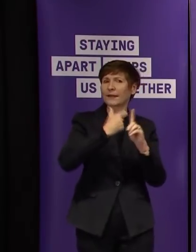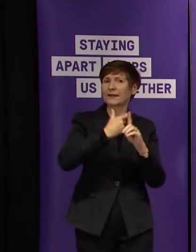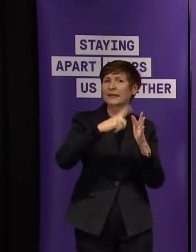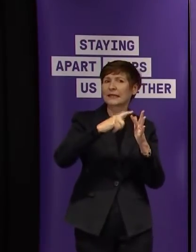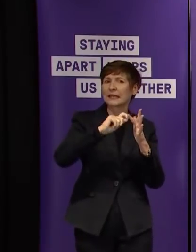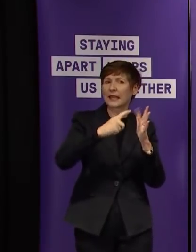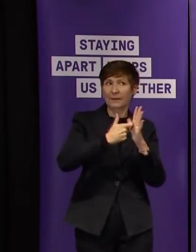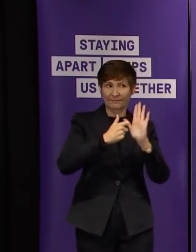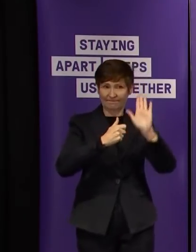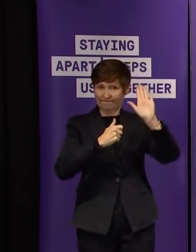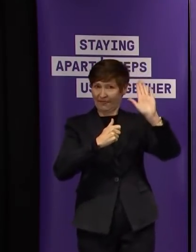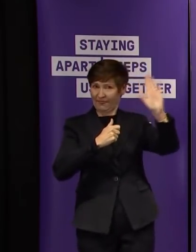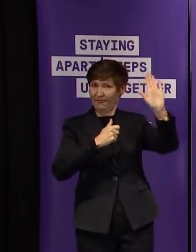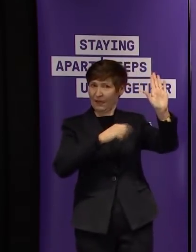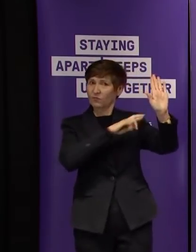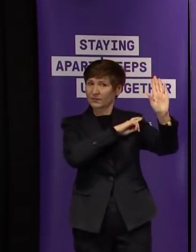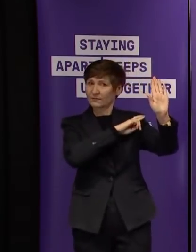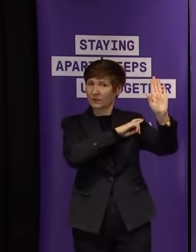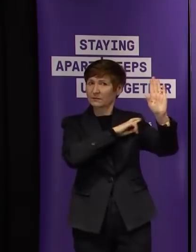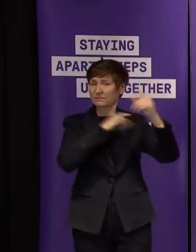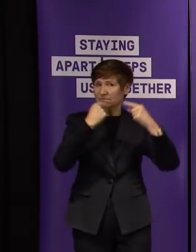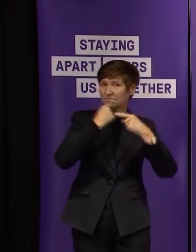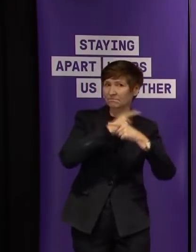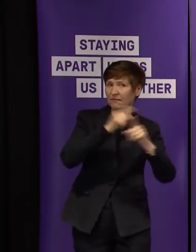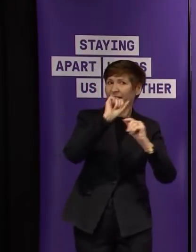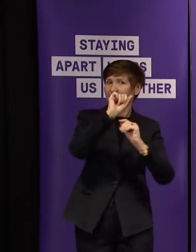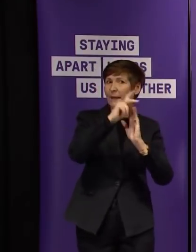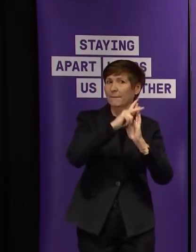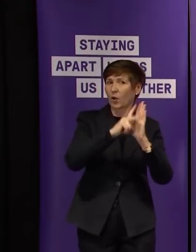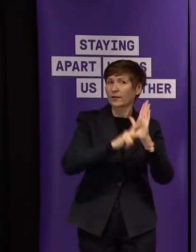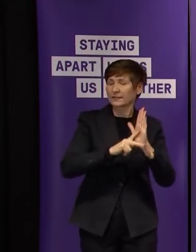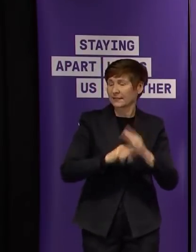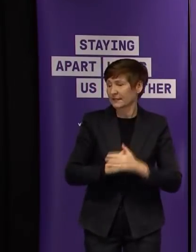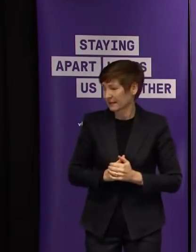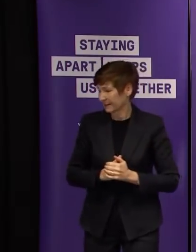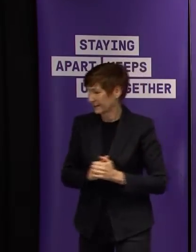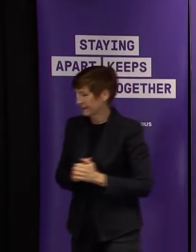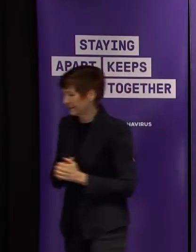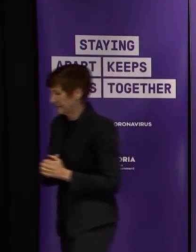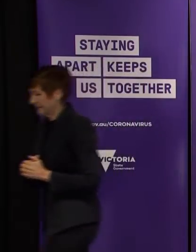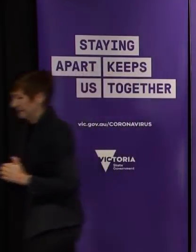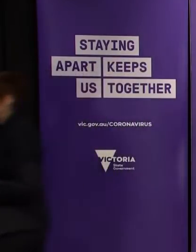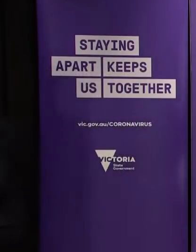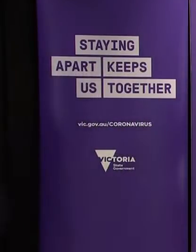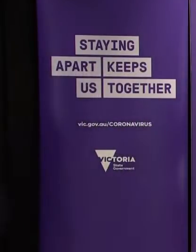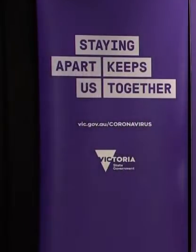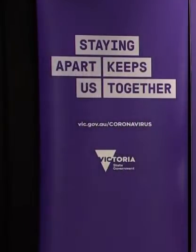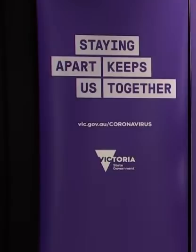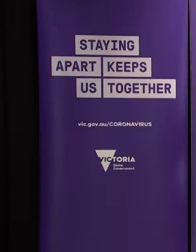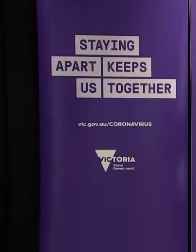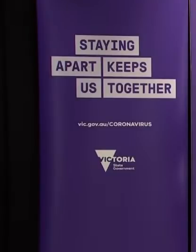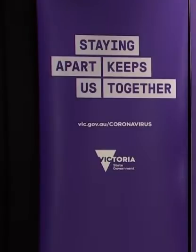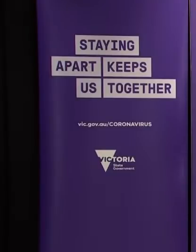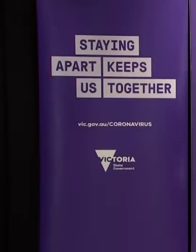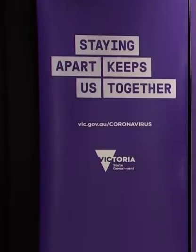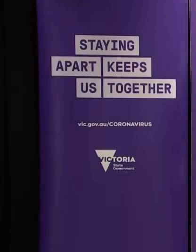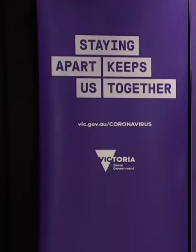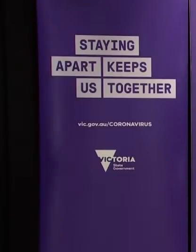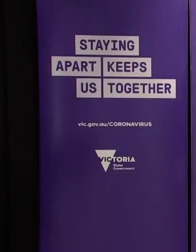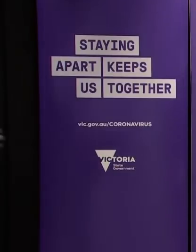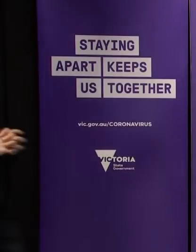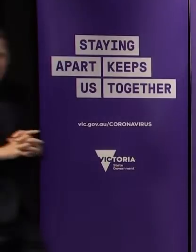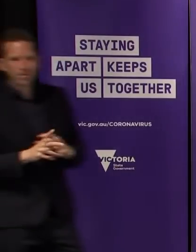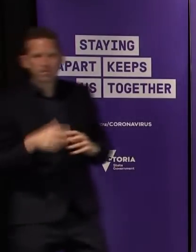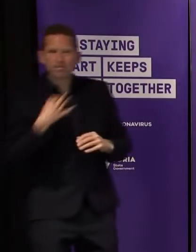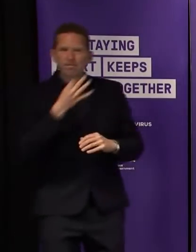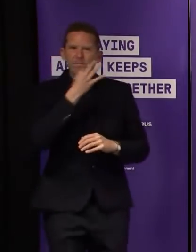federal government to make announcements about their policy setting. There's an asterisk around the spring racing carnival. There is. More details. The reason for that, Laurel, is